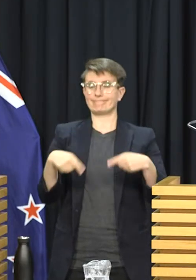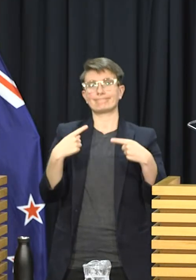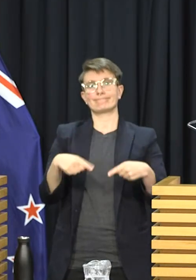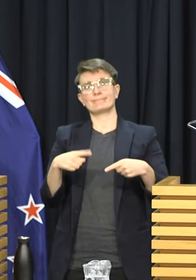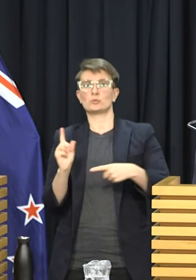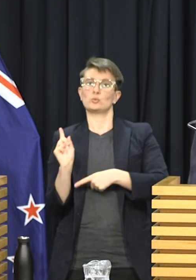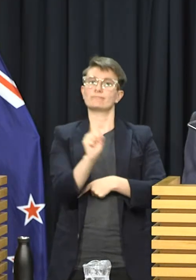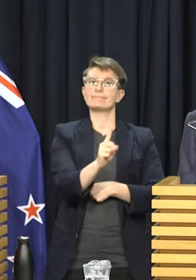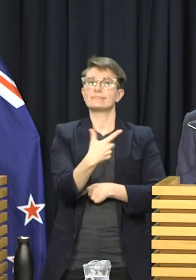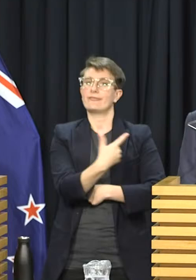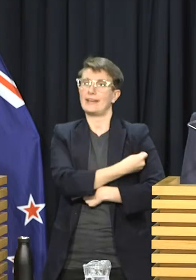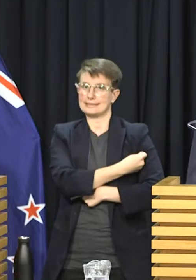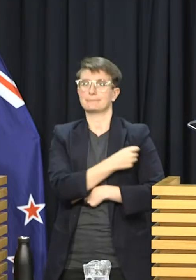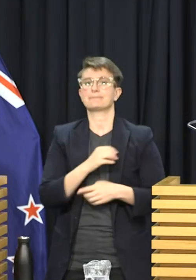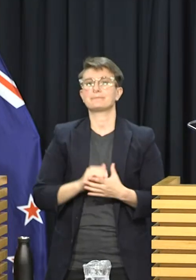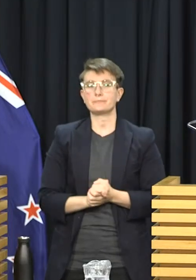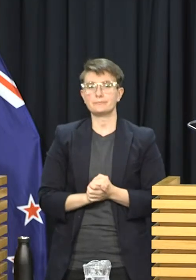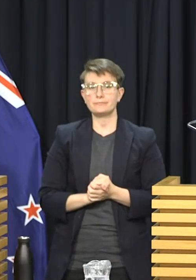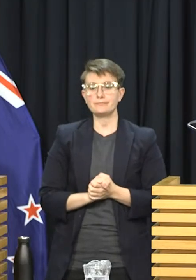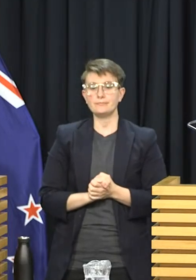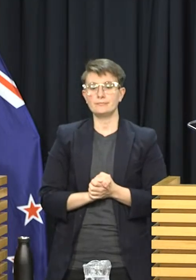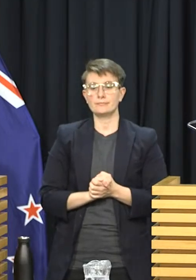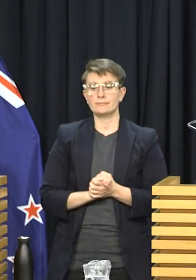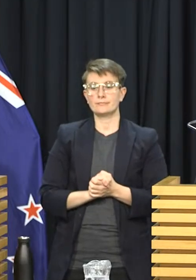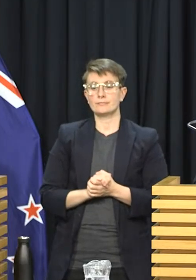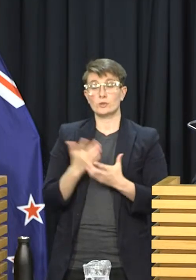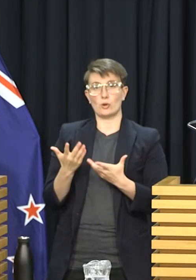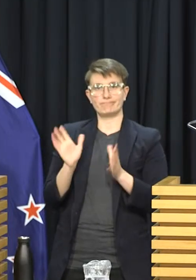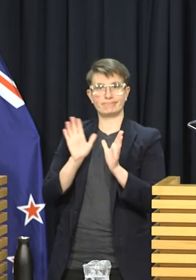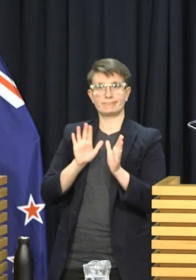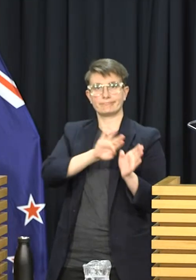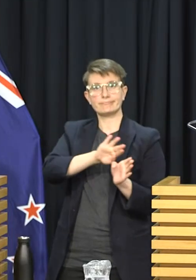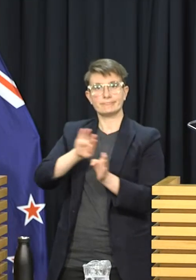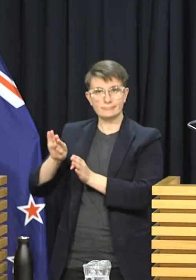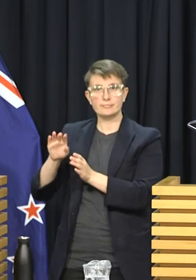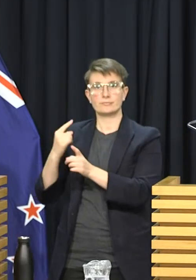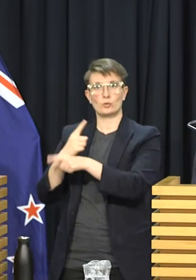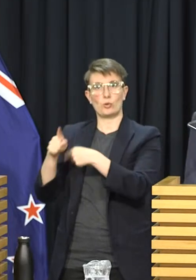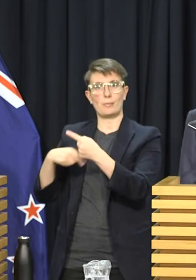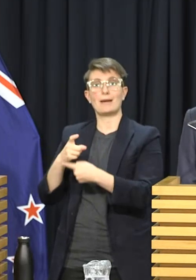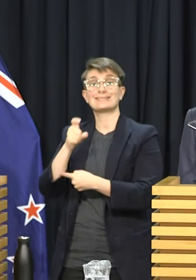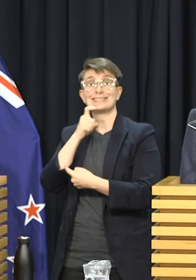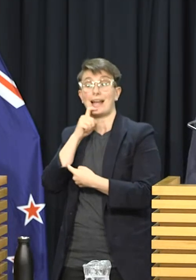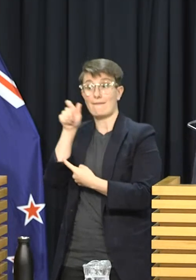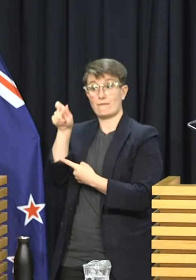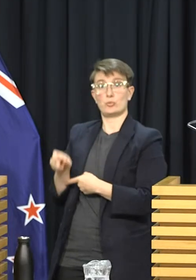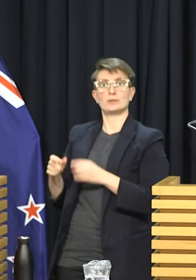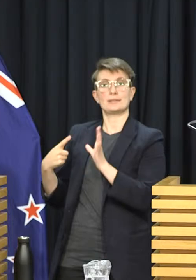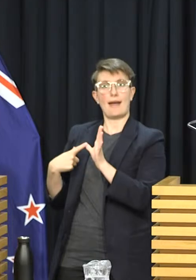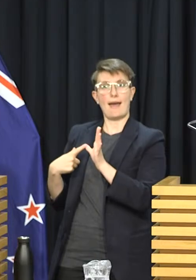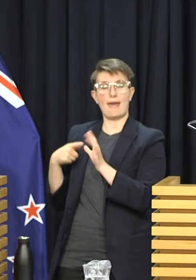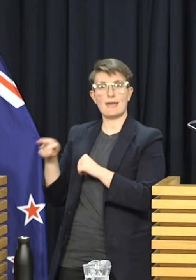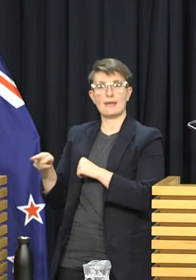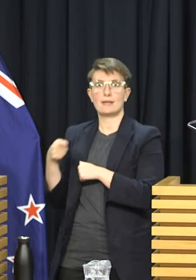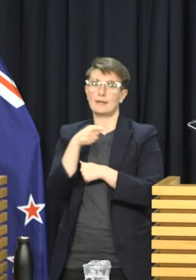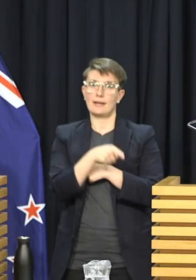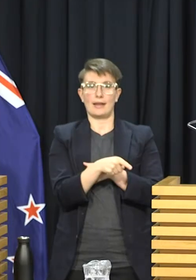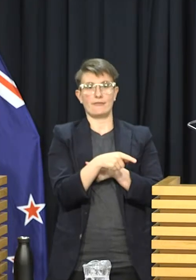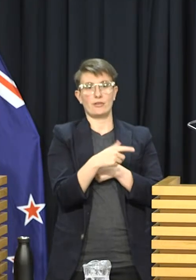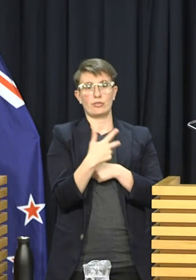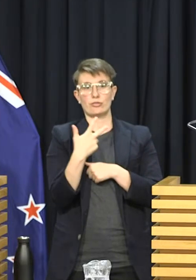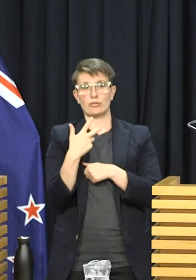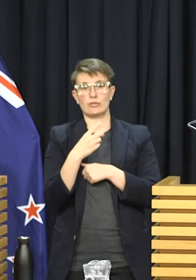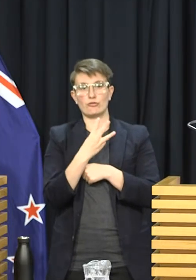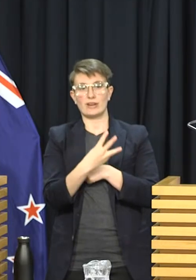Further to the border-related case, the one we're reporting, and that case under investigation we've just talked about, there are 3 other new positive cases, all